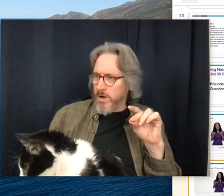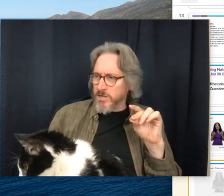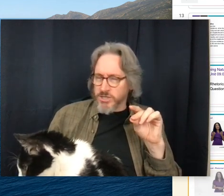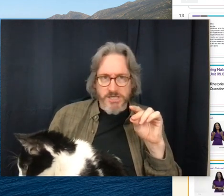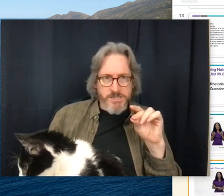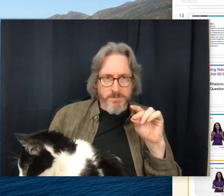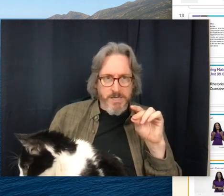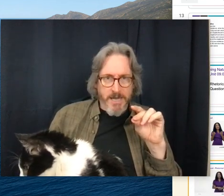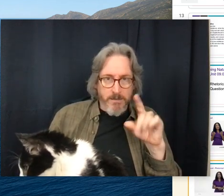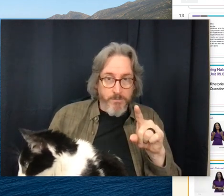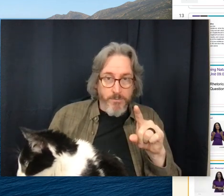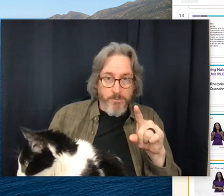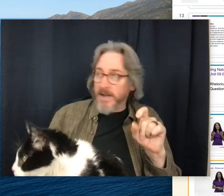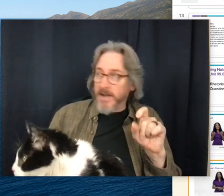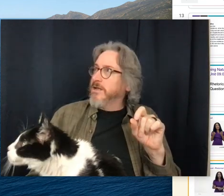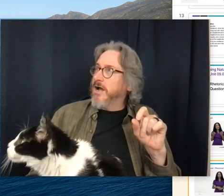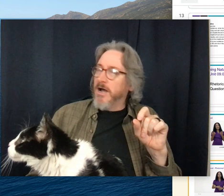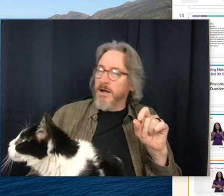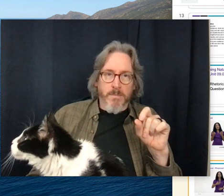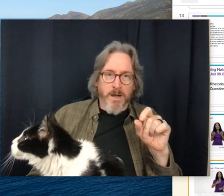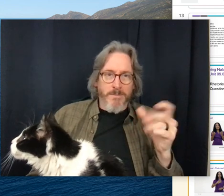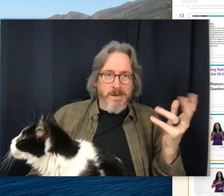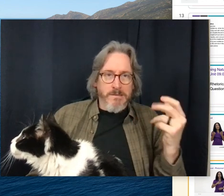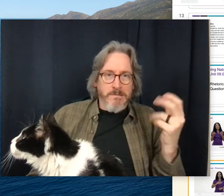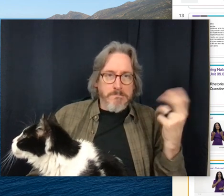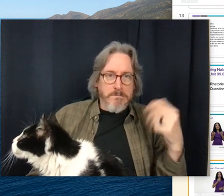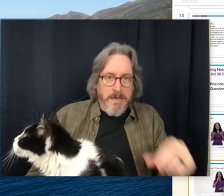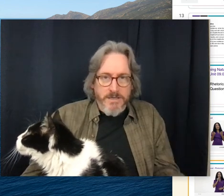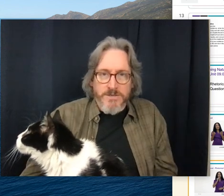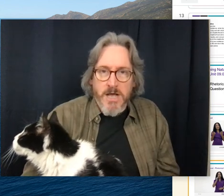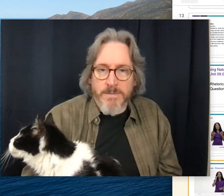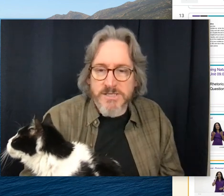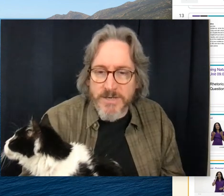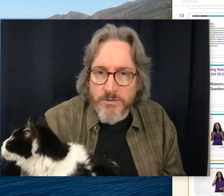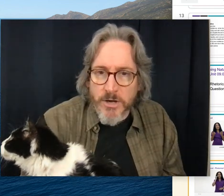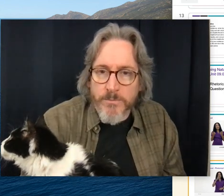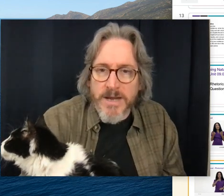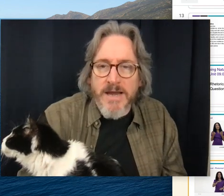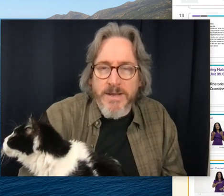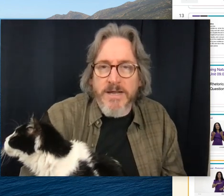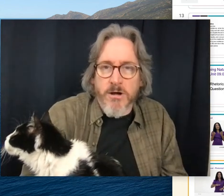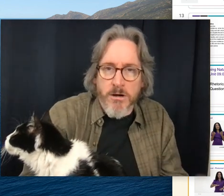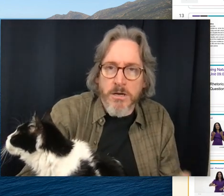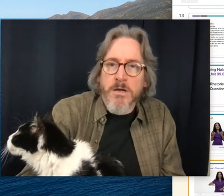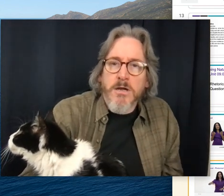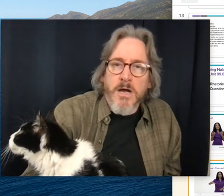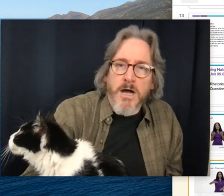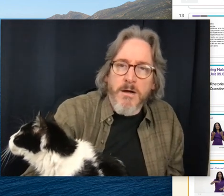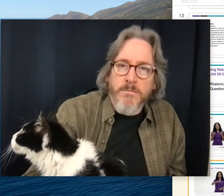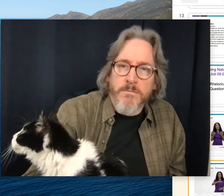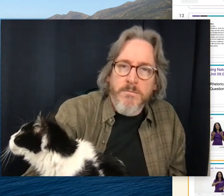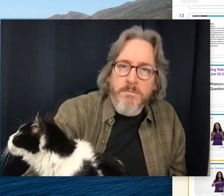forget what she's playing, but I'm not into the comics, so I don't know. But anyway, here are